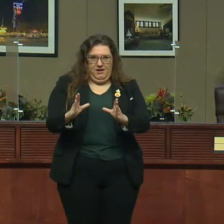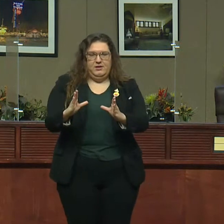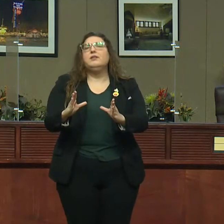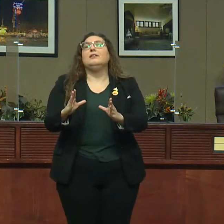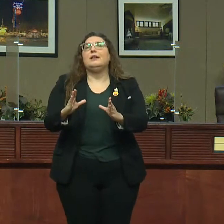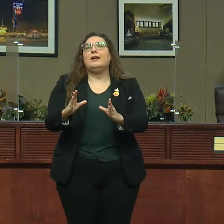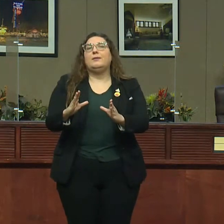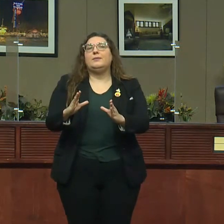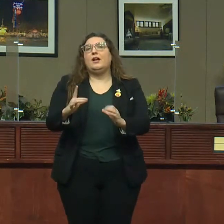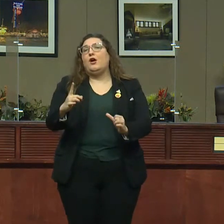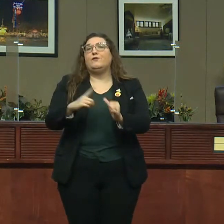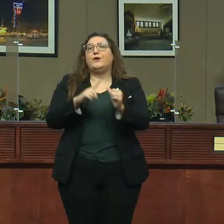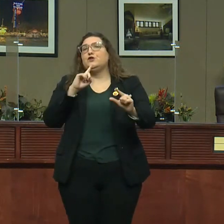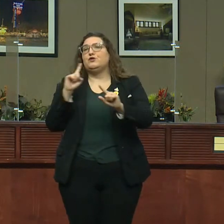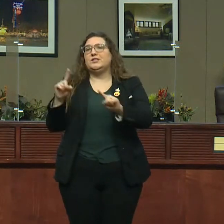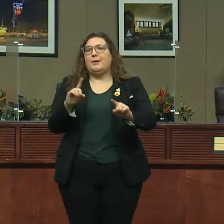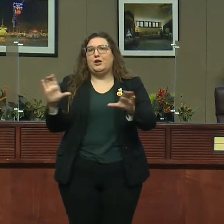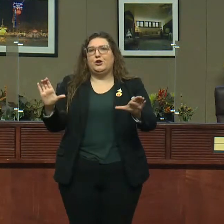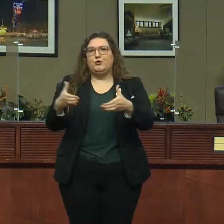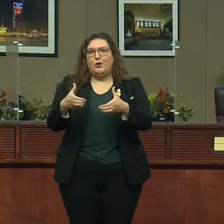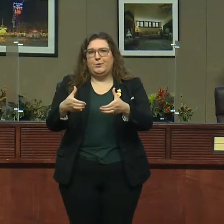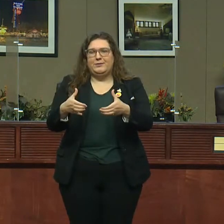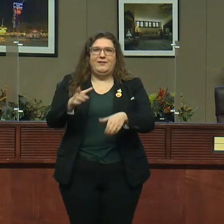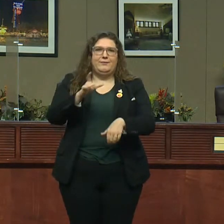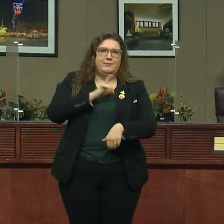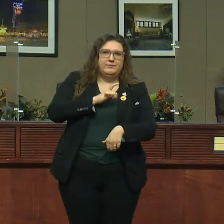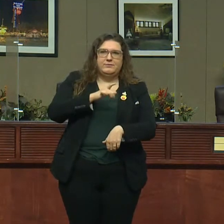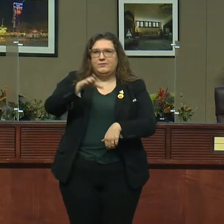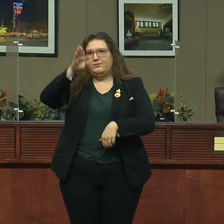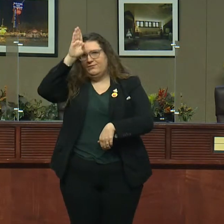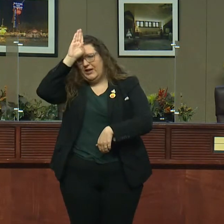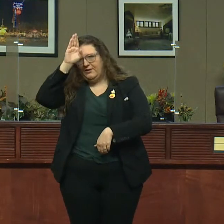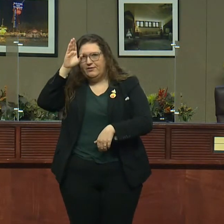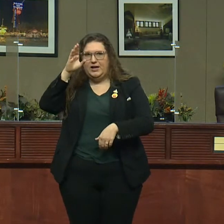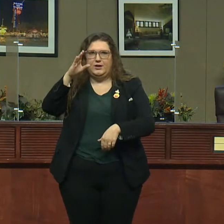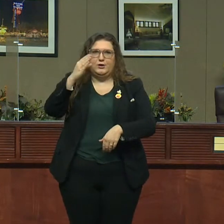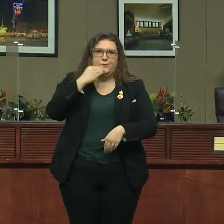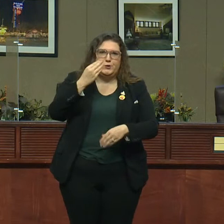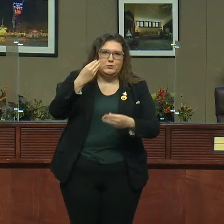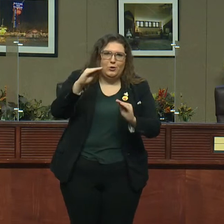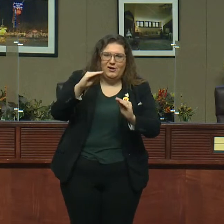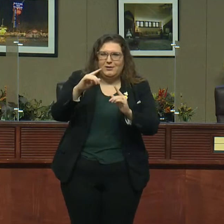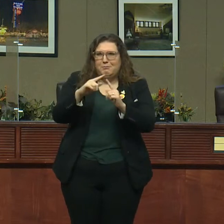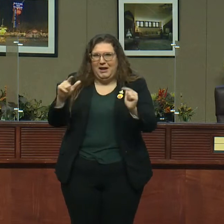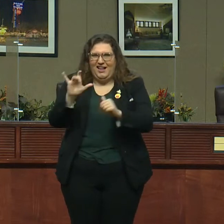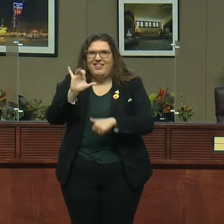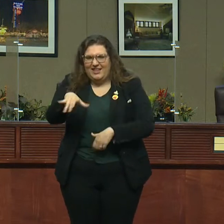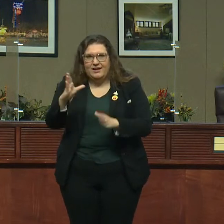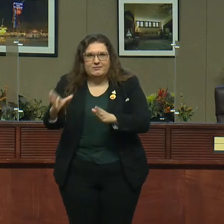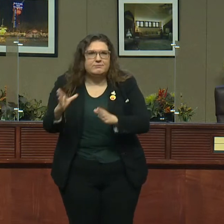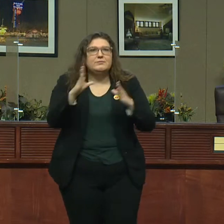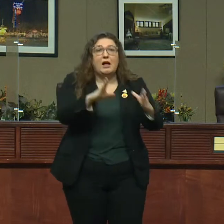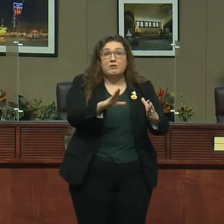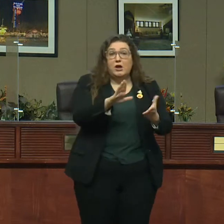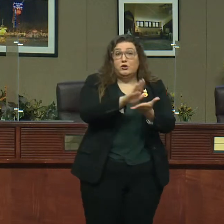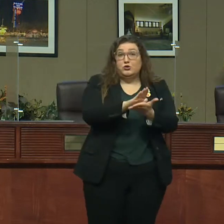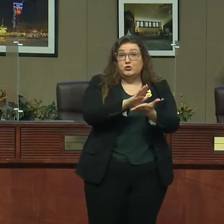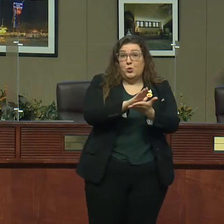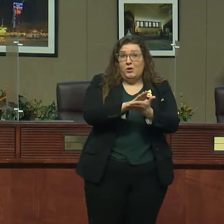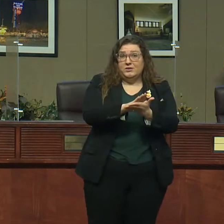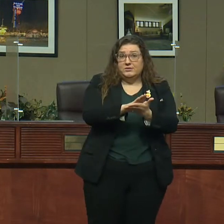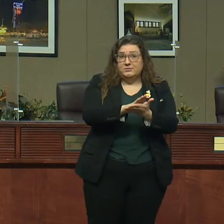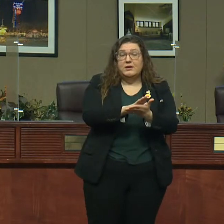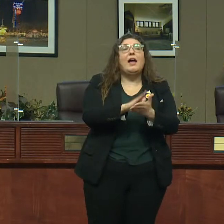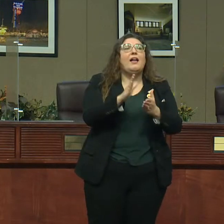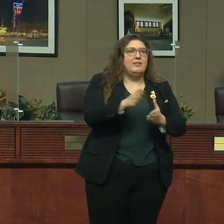first responders. And then probably after that will be the schools. And then we will open to the general